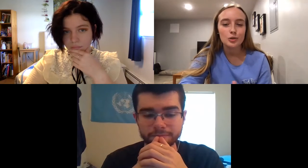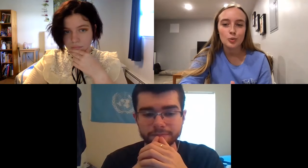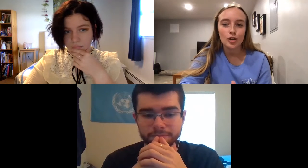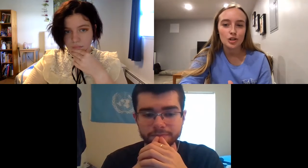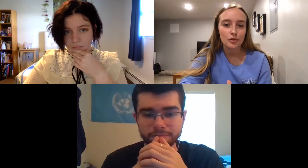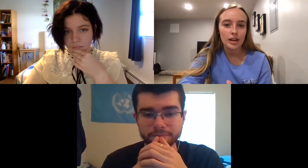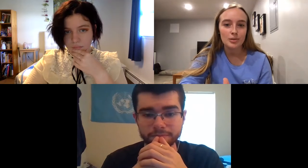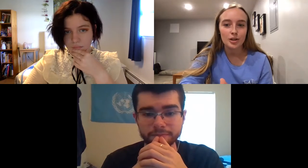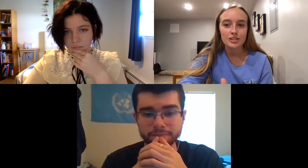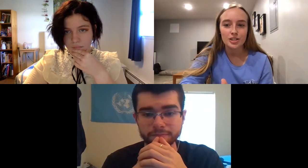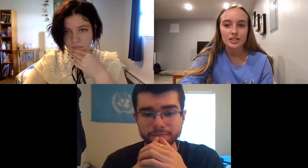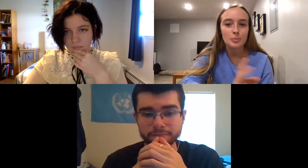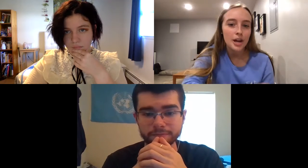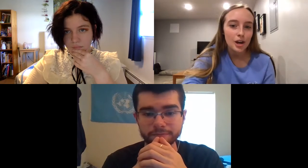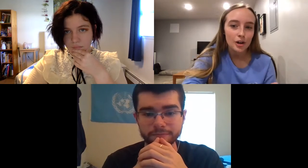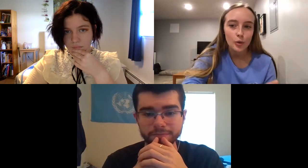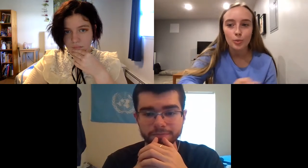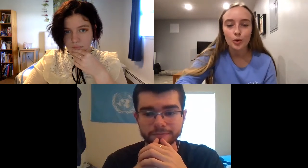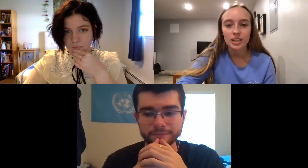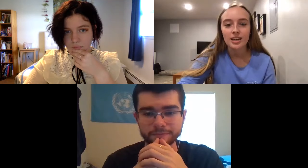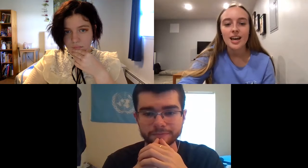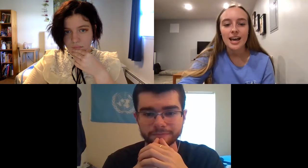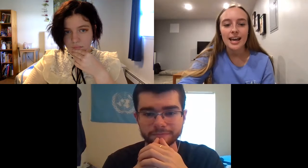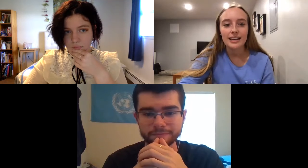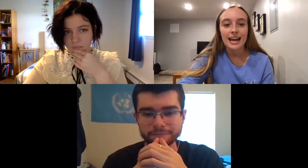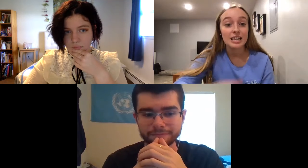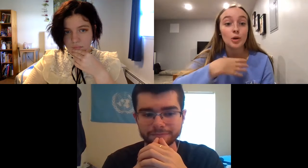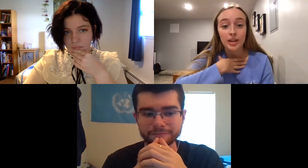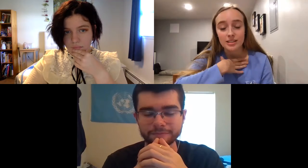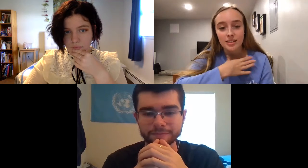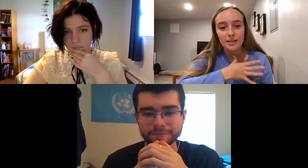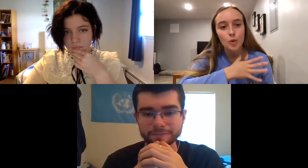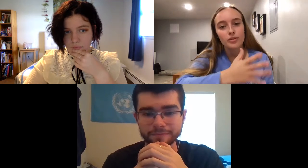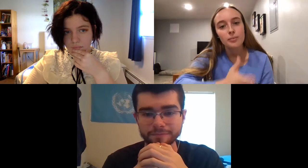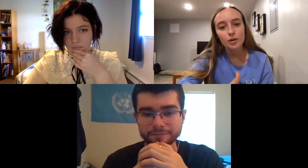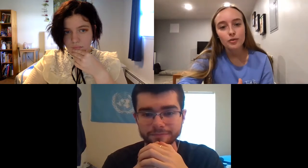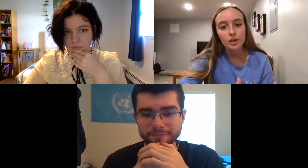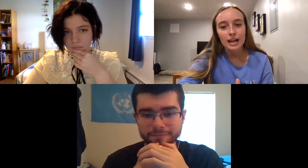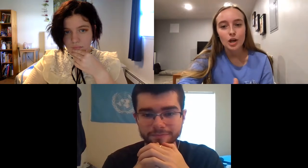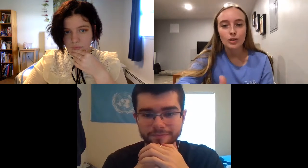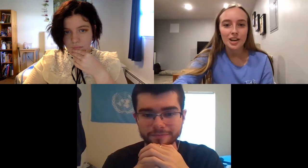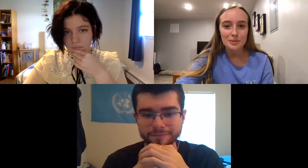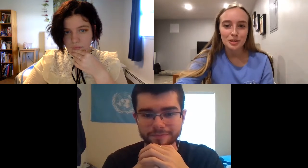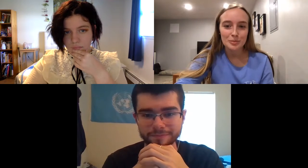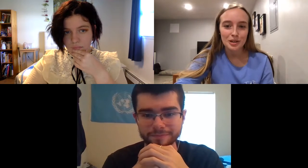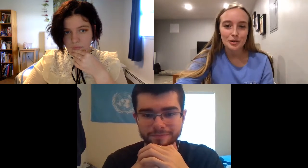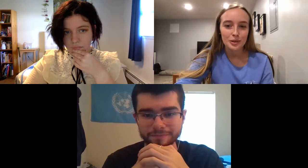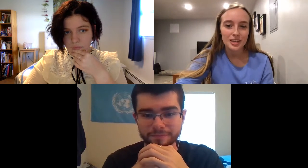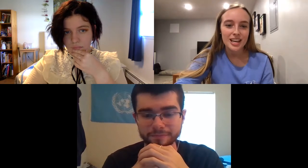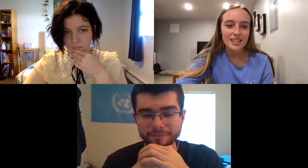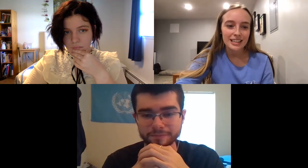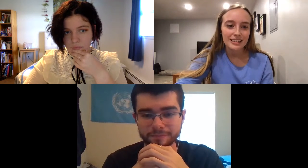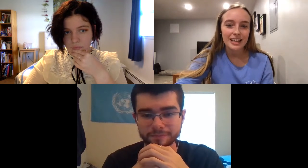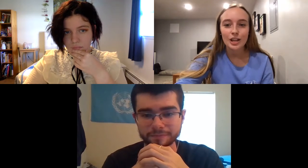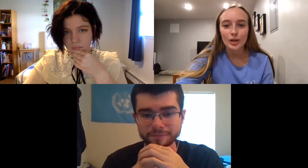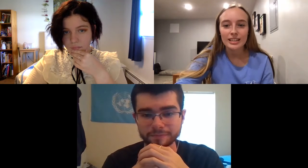not to use words in your vocabulary, such as impaired or broken. And as I'm going into like more of the medical field, I know a lot of people in the medical field